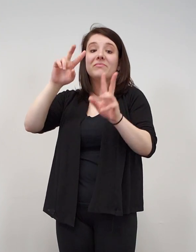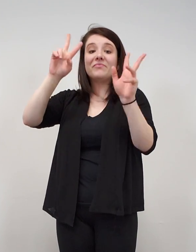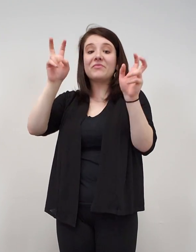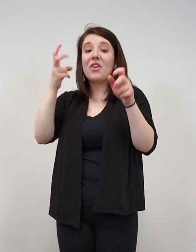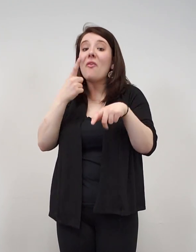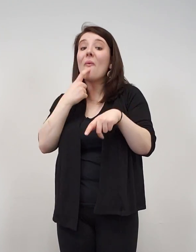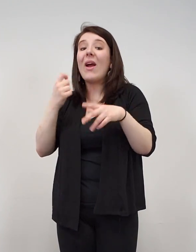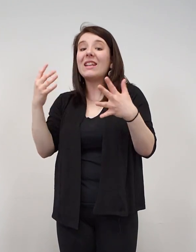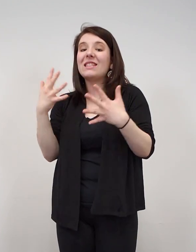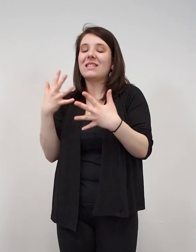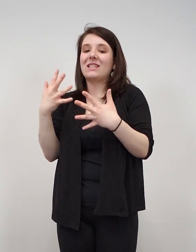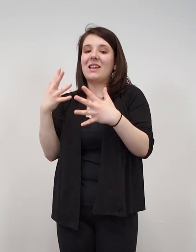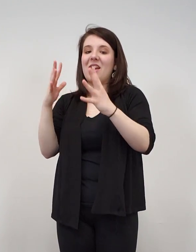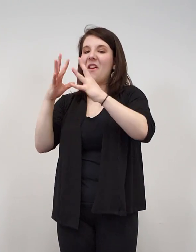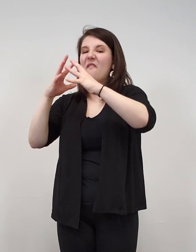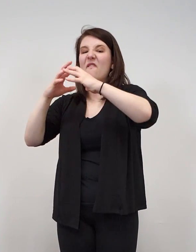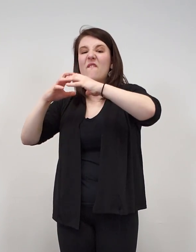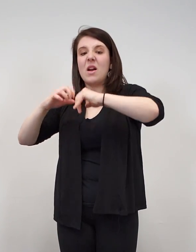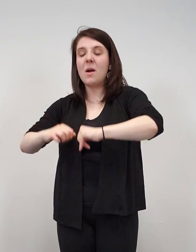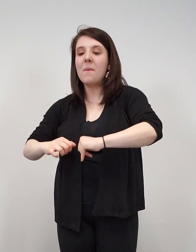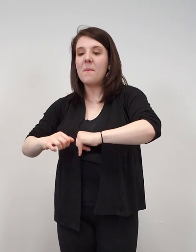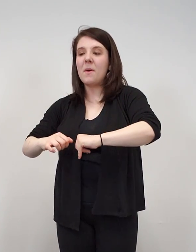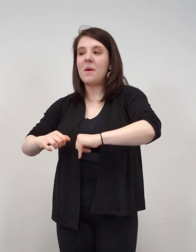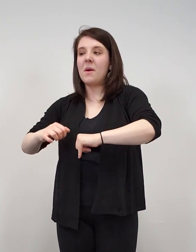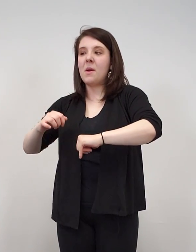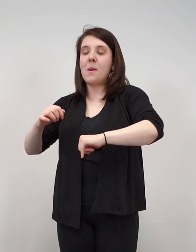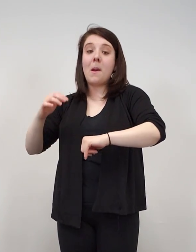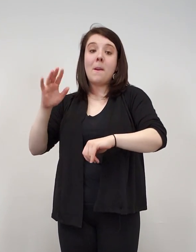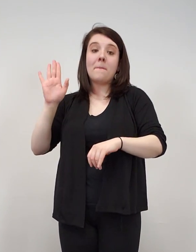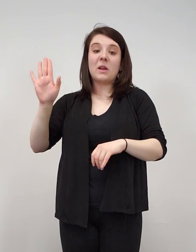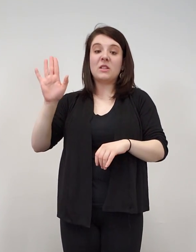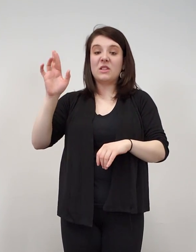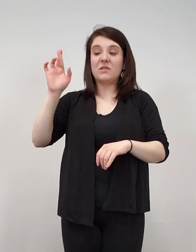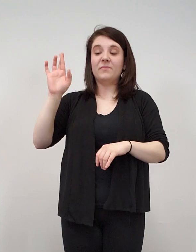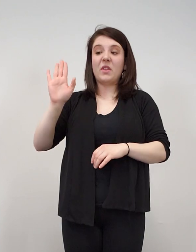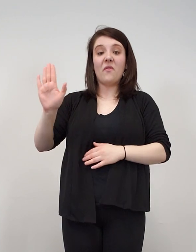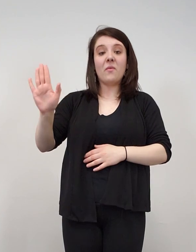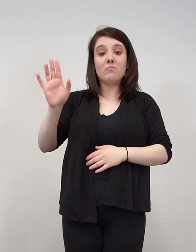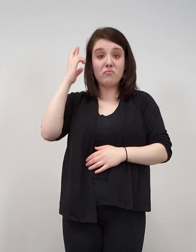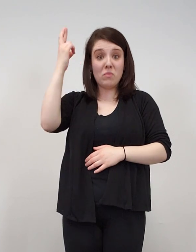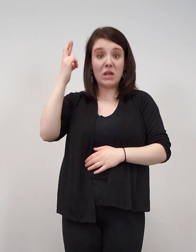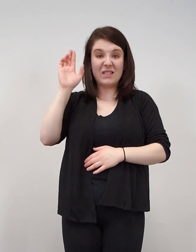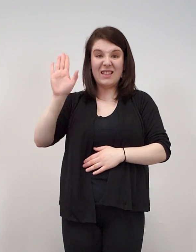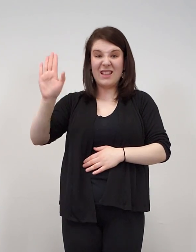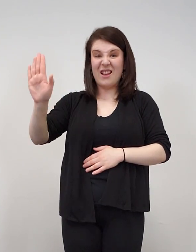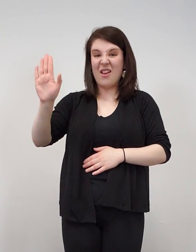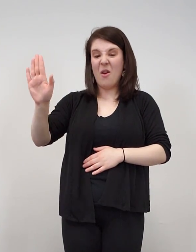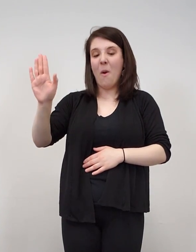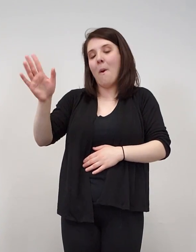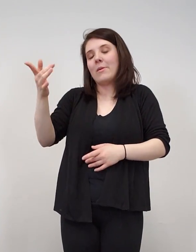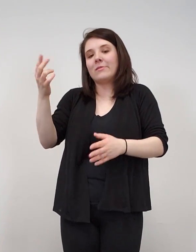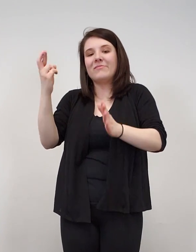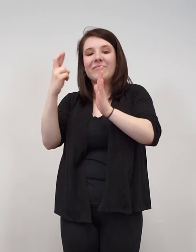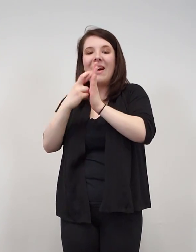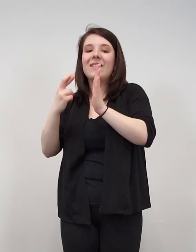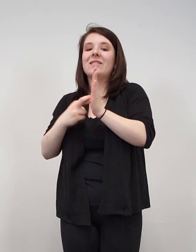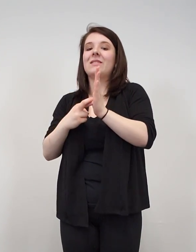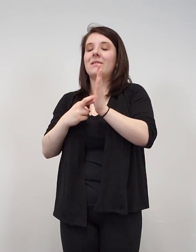actions of a few courageous public officials. The National Origins Act of